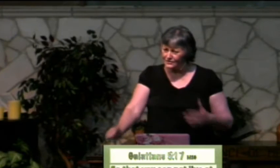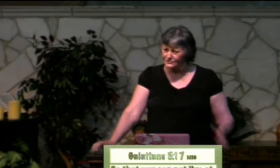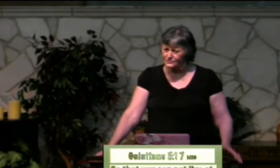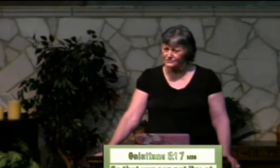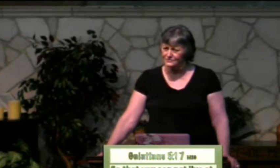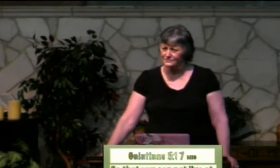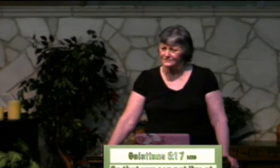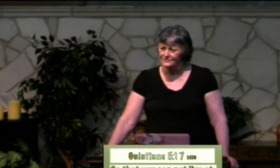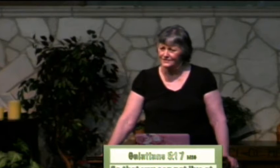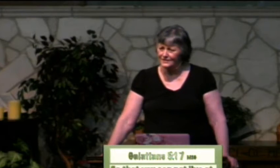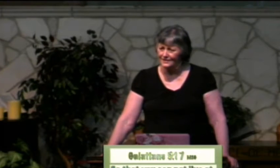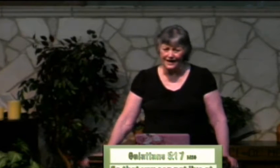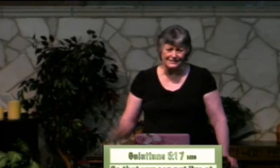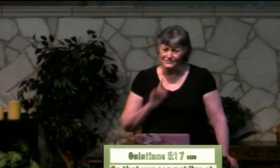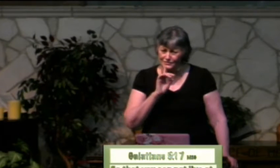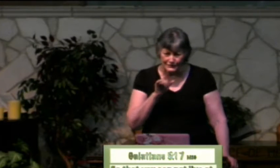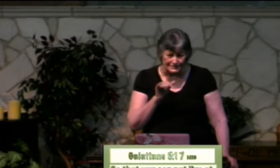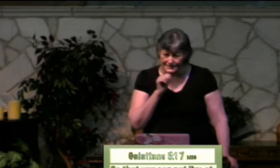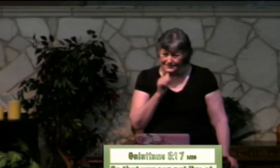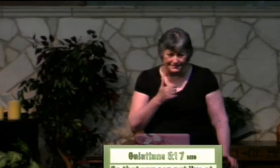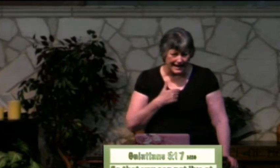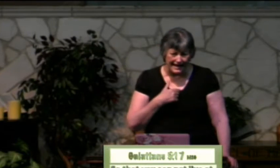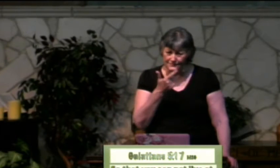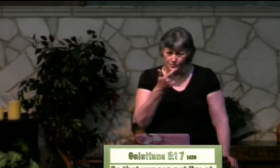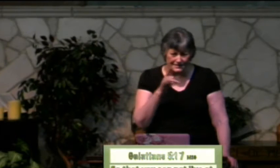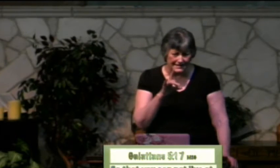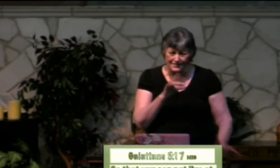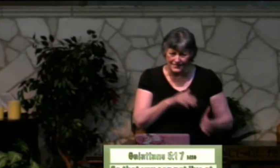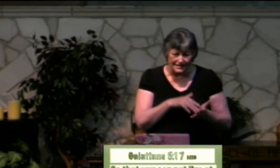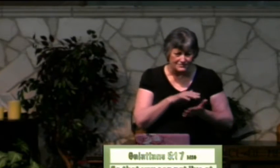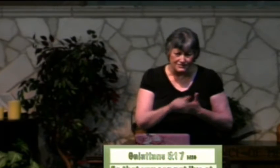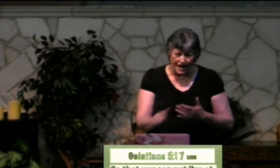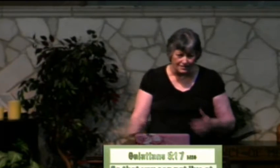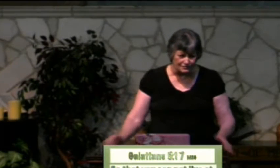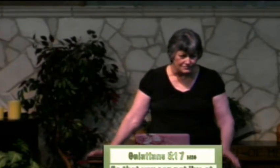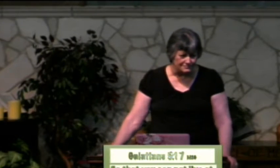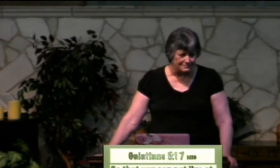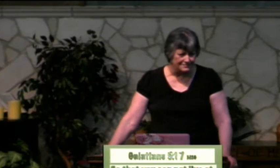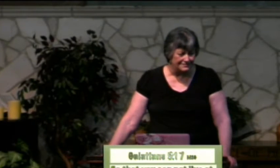$28,000. I certainly didn't have $28,000.